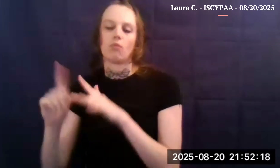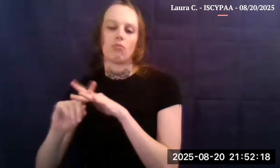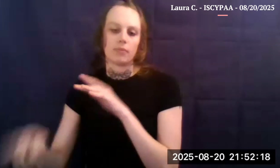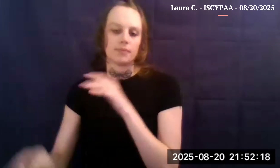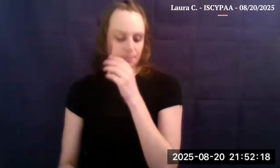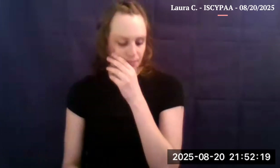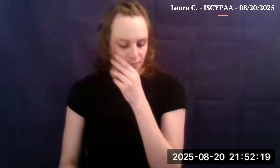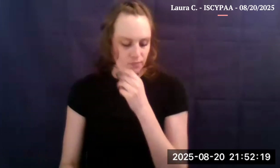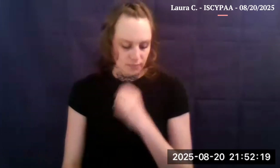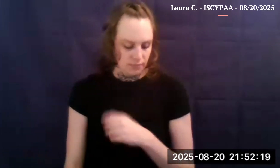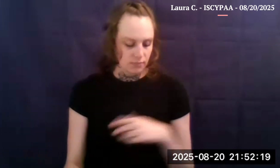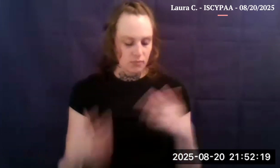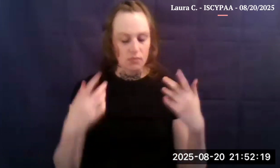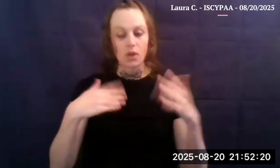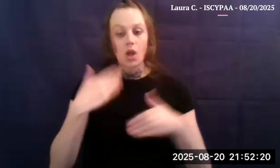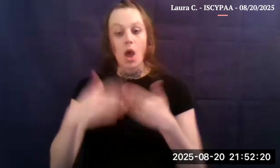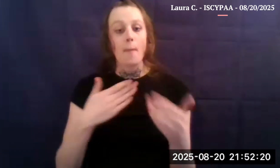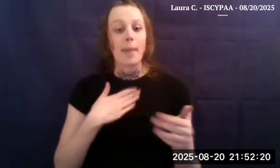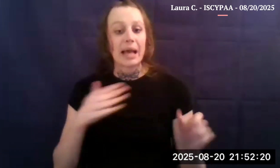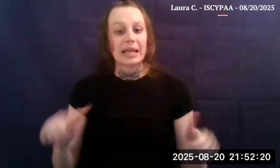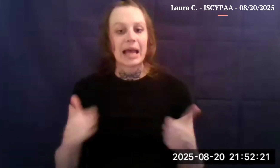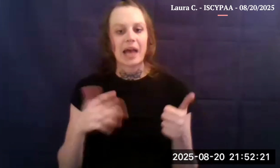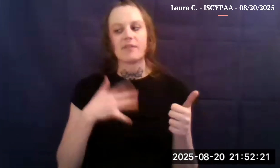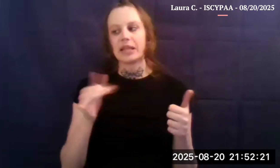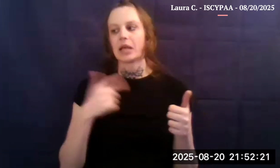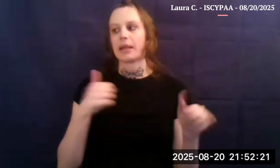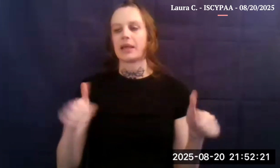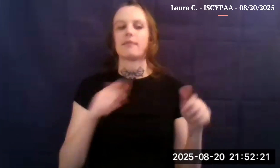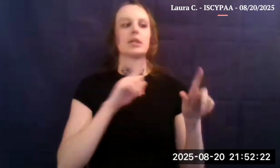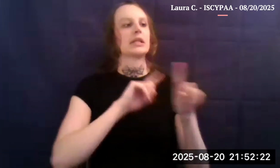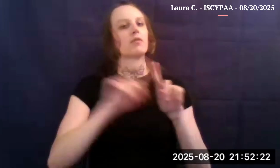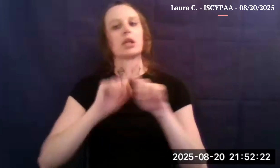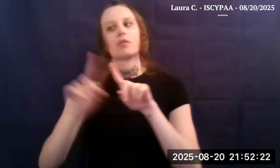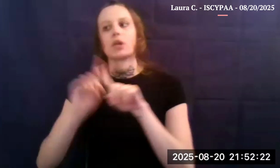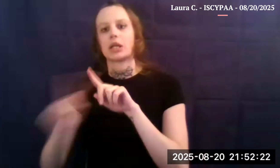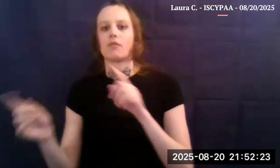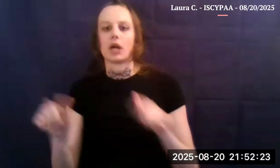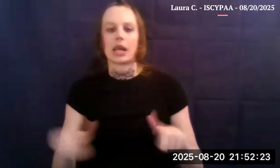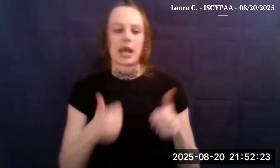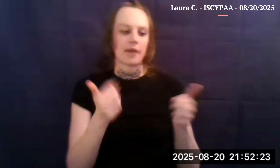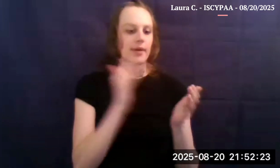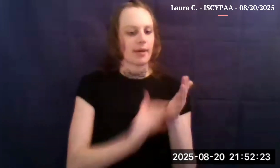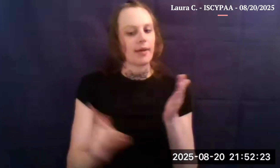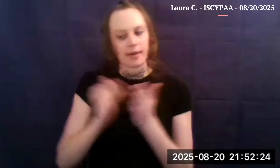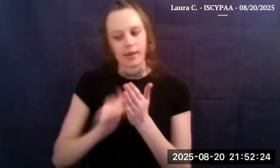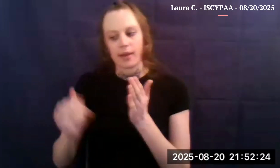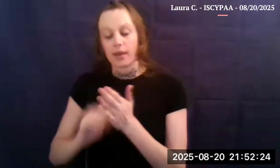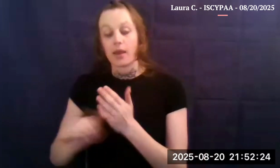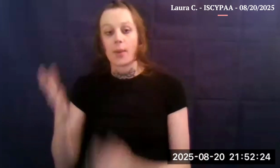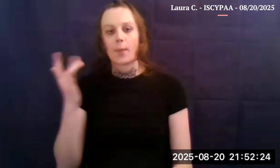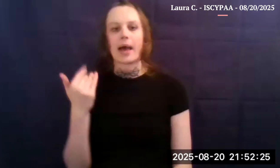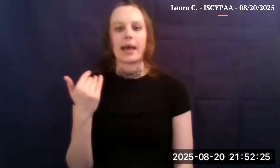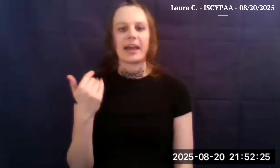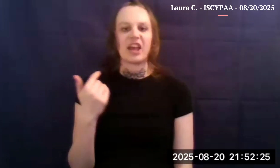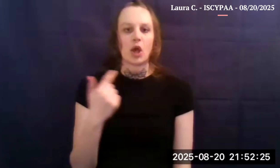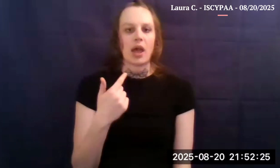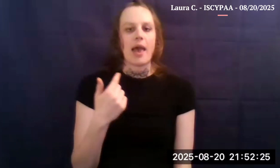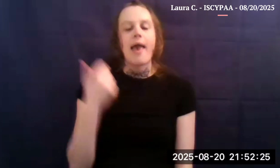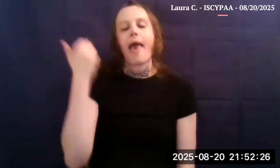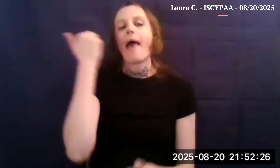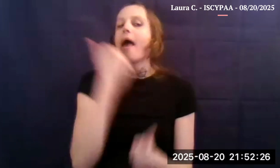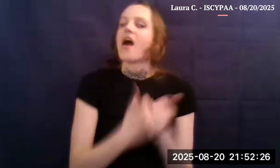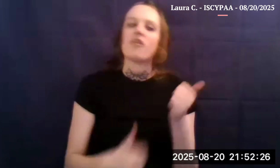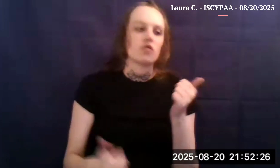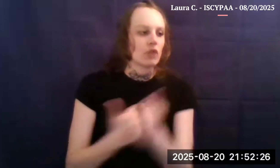feel like I've lived so many different lifetimes, because pretty much every drug out there, like I've done, and